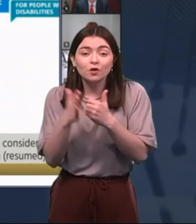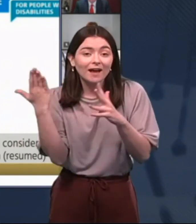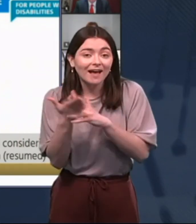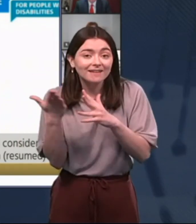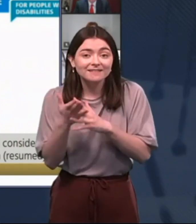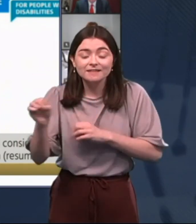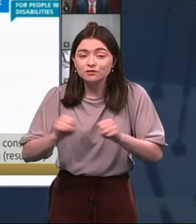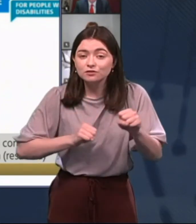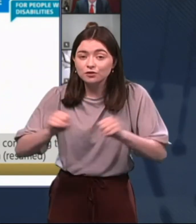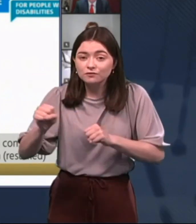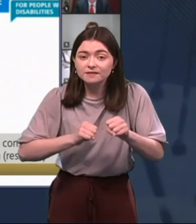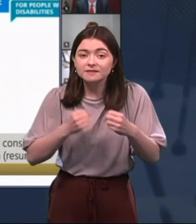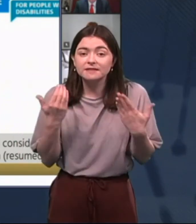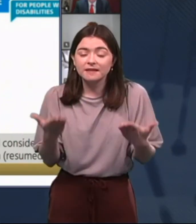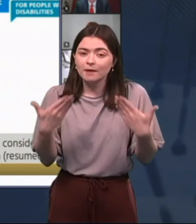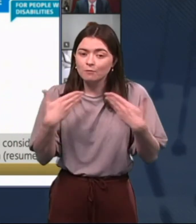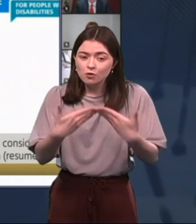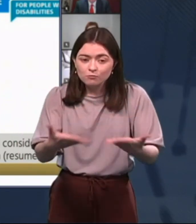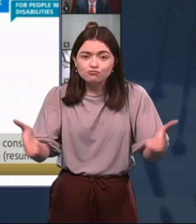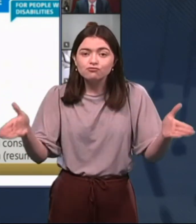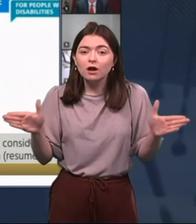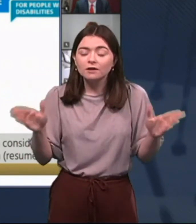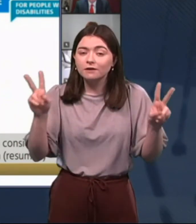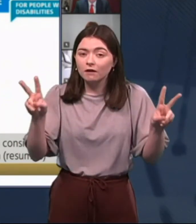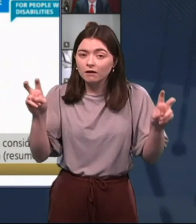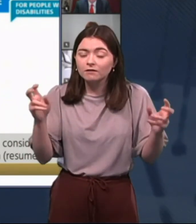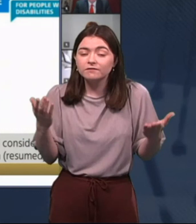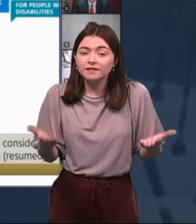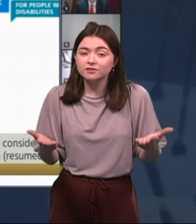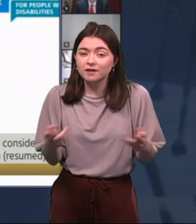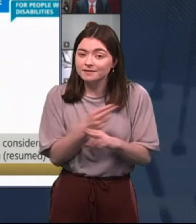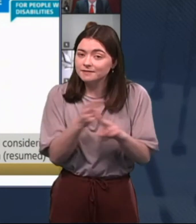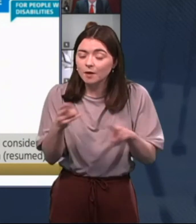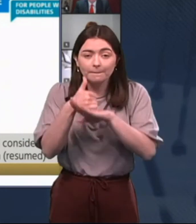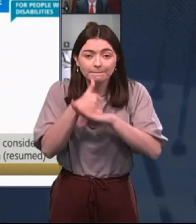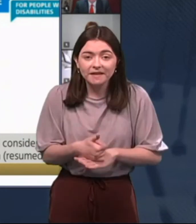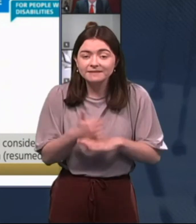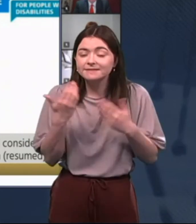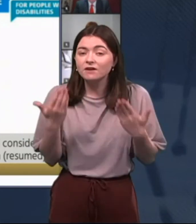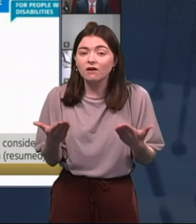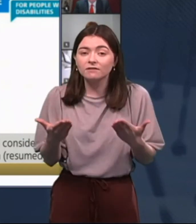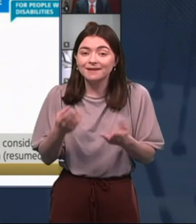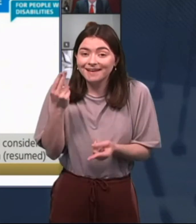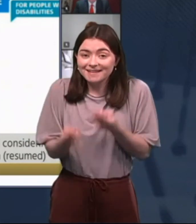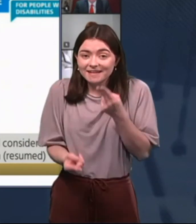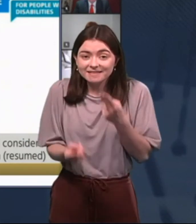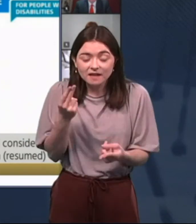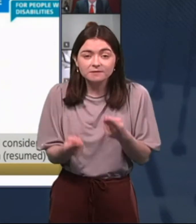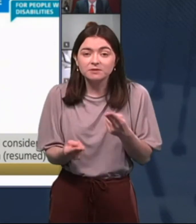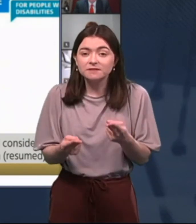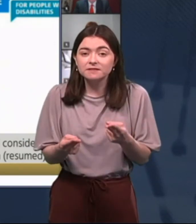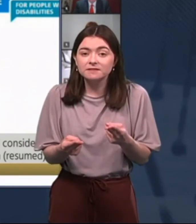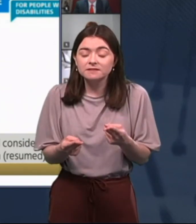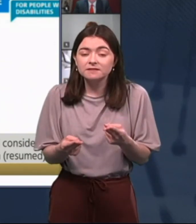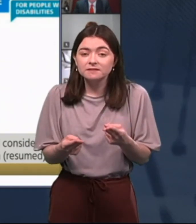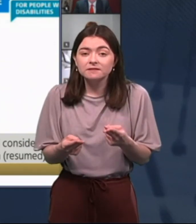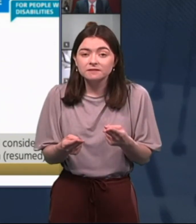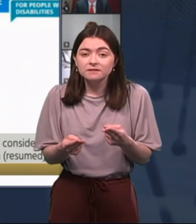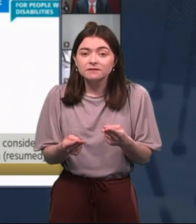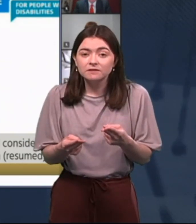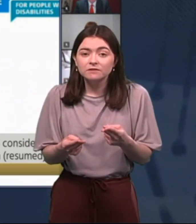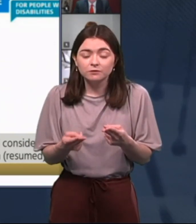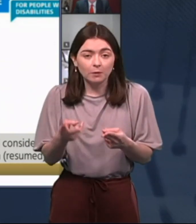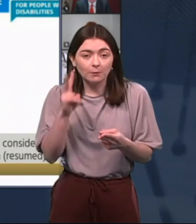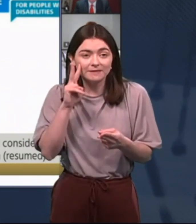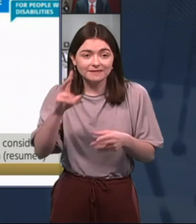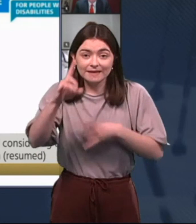accessing services is that broader piece, and it isn't based on assessment to the point of what